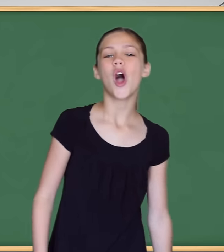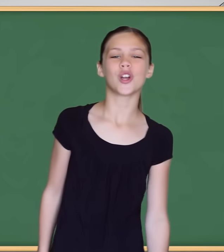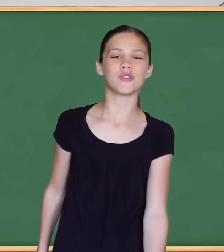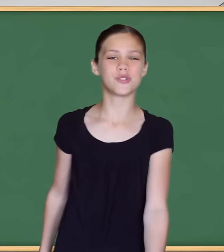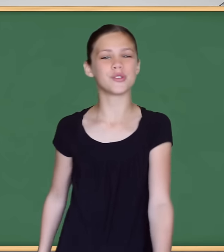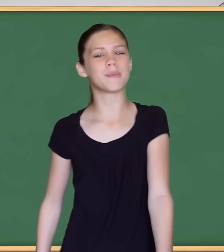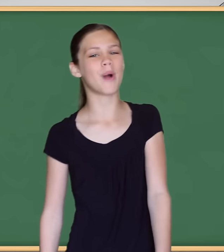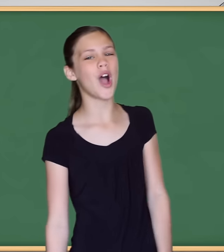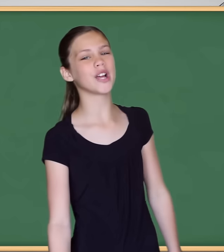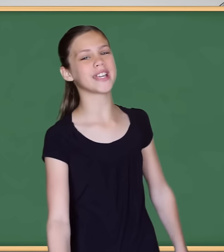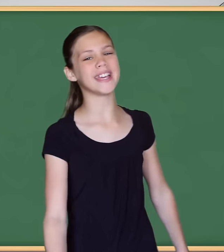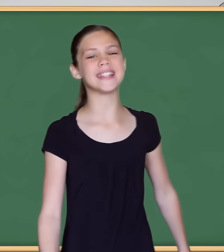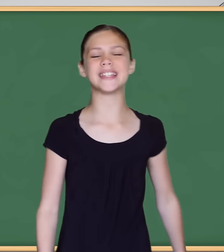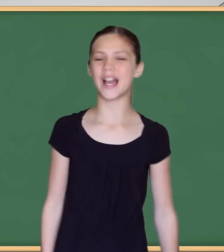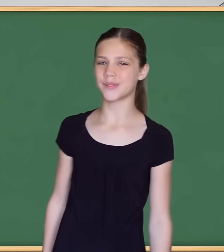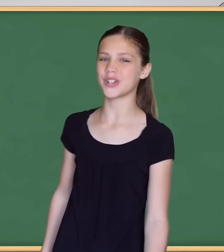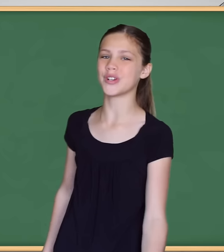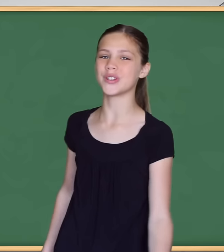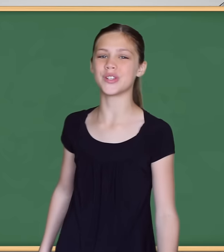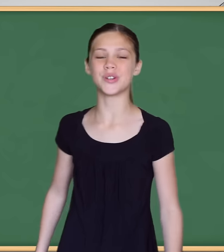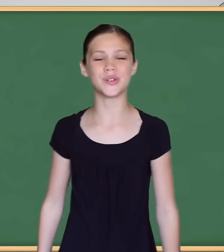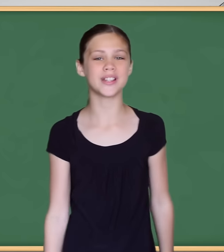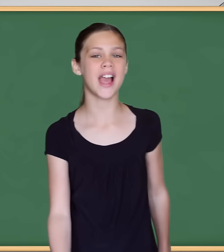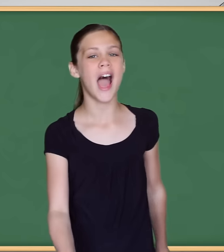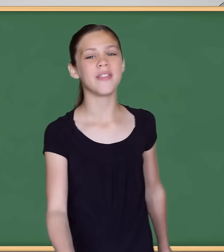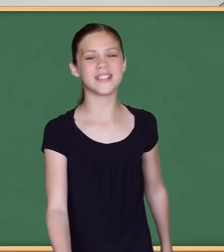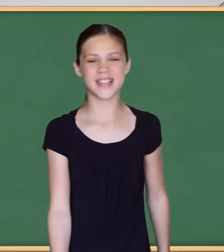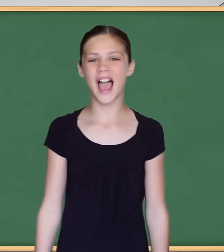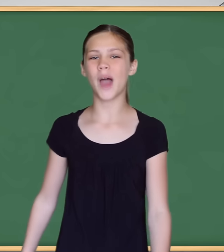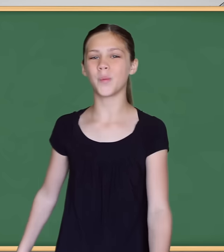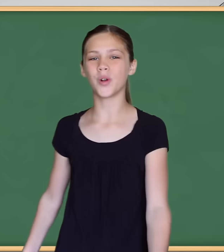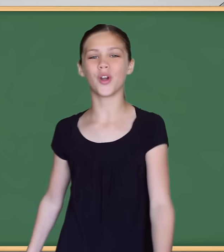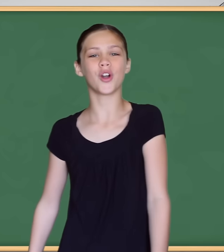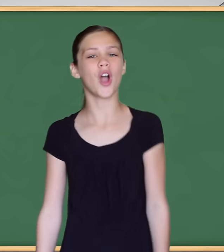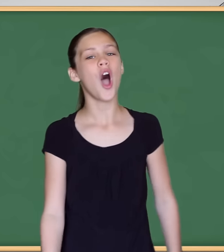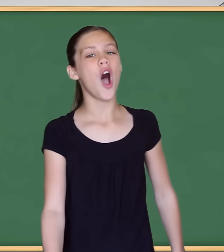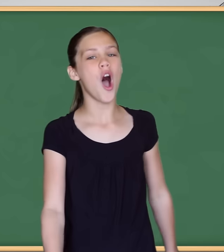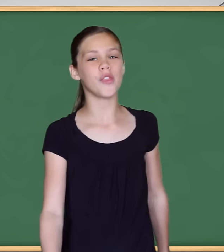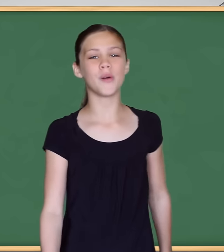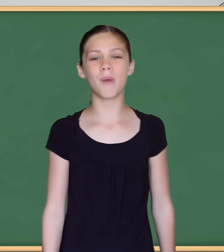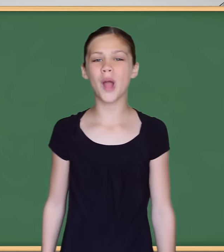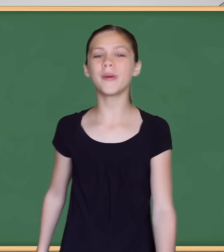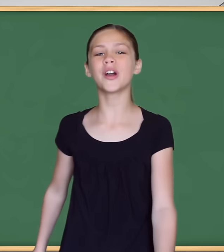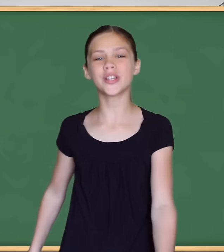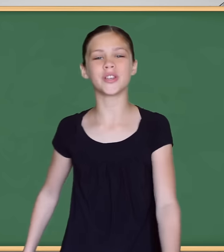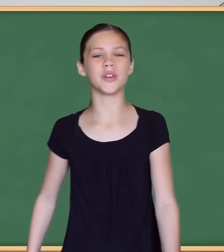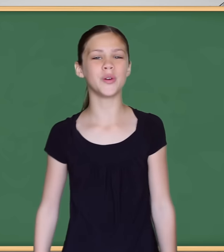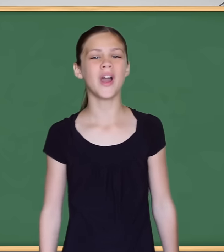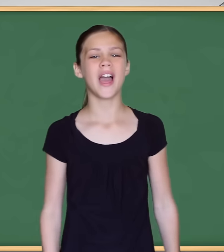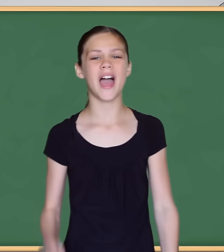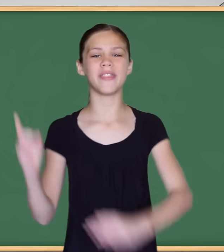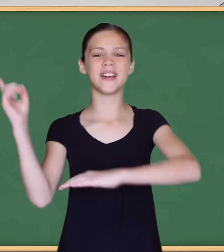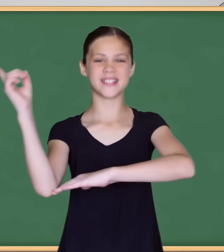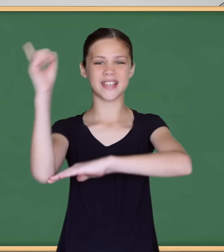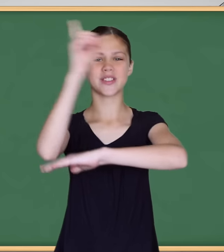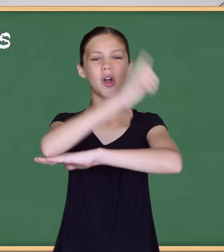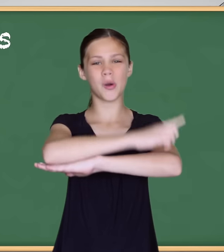Go to the park in the afternoon. And dad will cook on the barbecue. Weekdays go